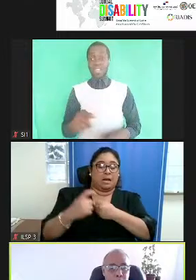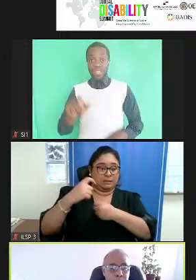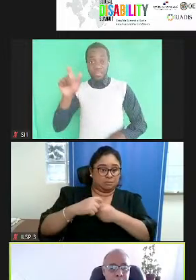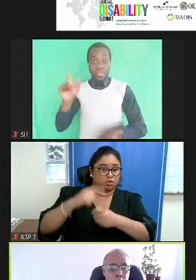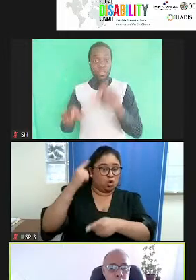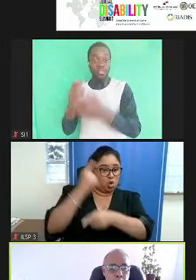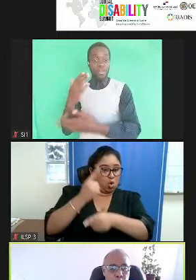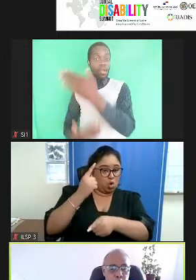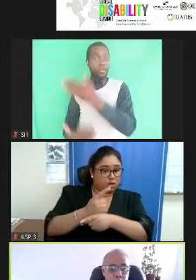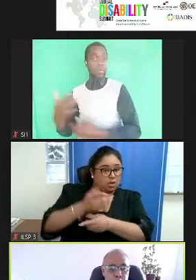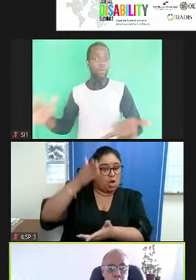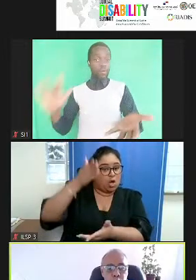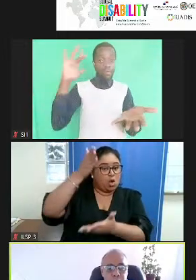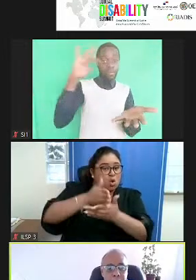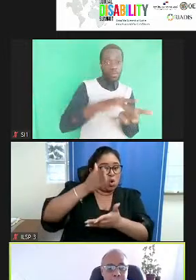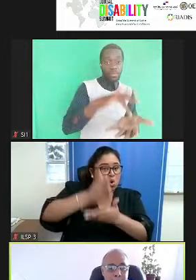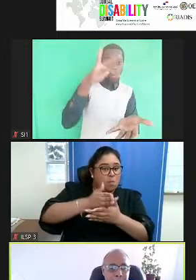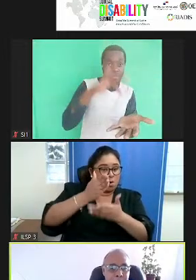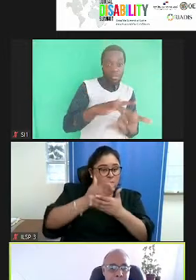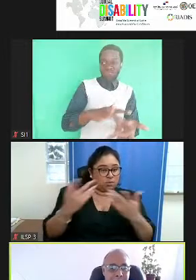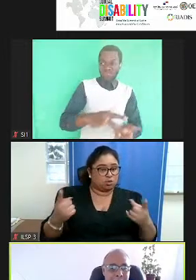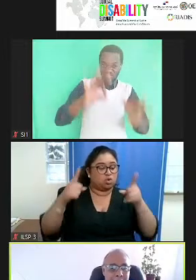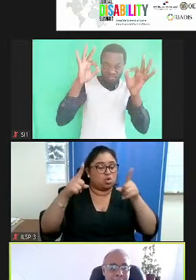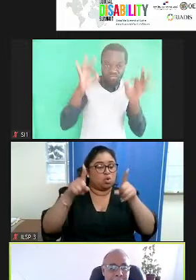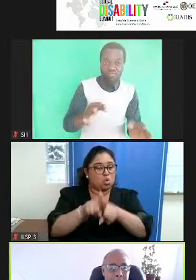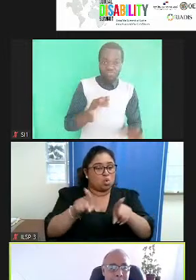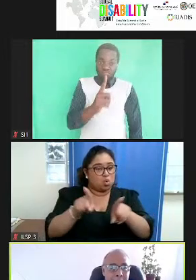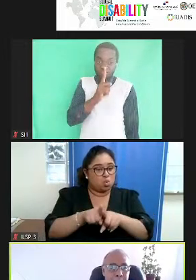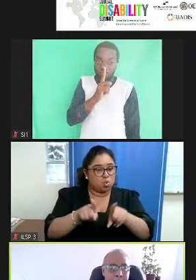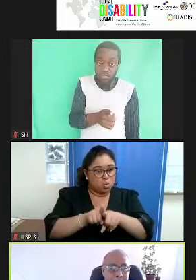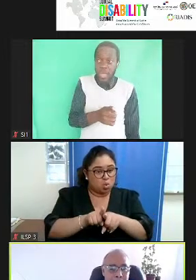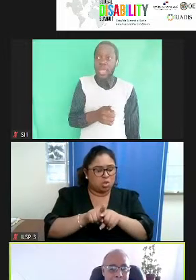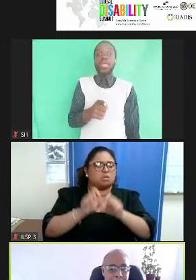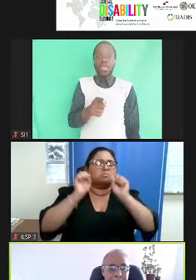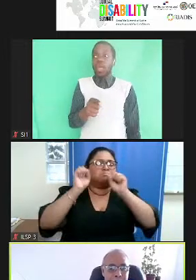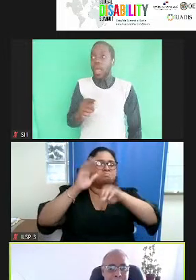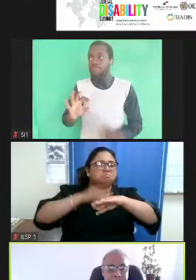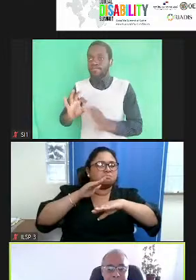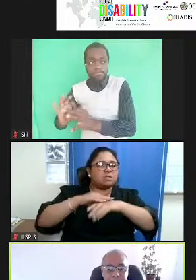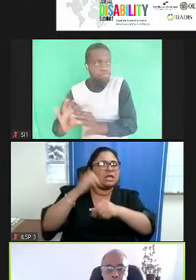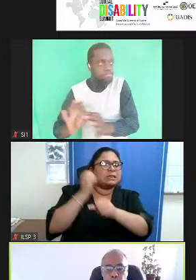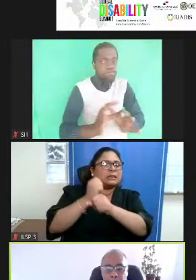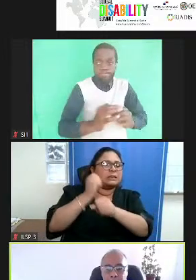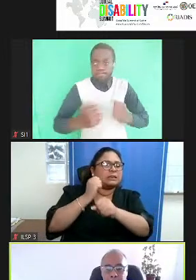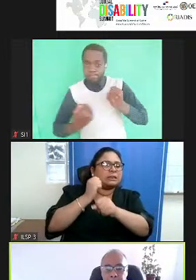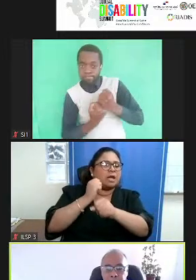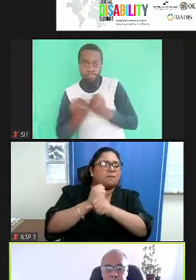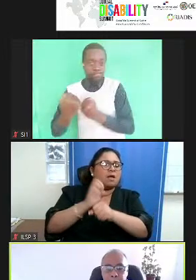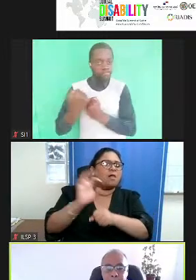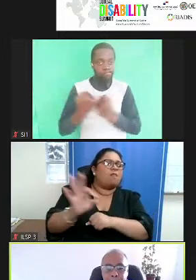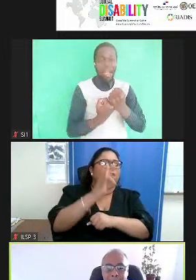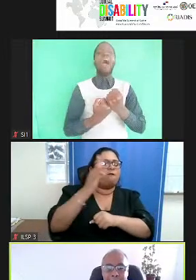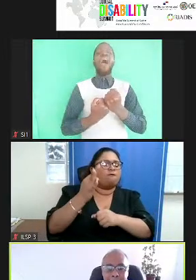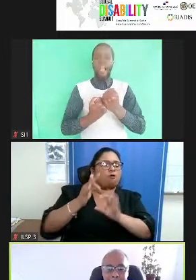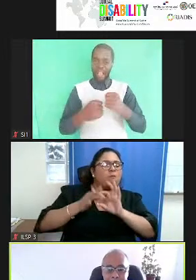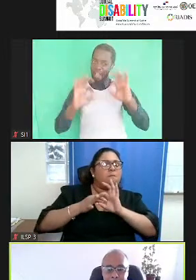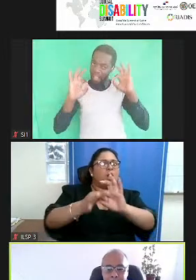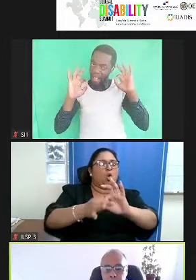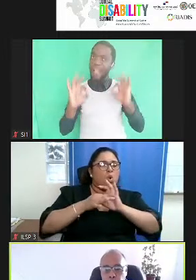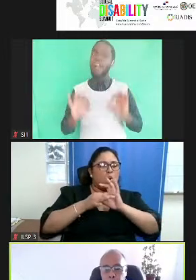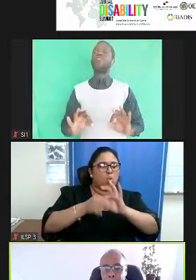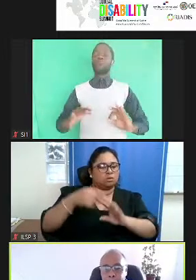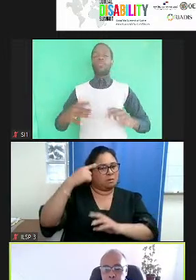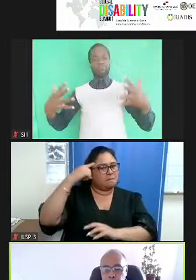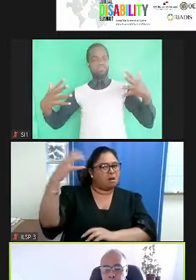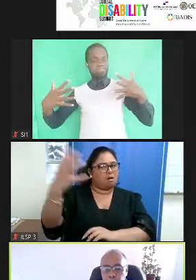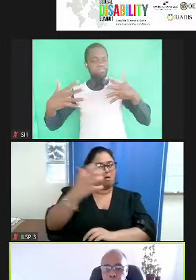that effective participation and conjoined commitment will allow us to work in